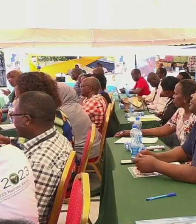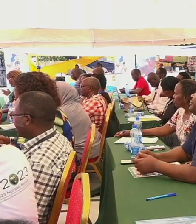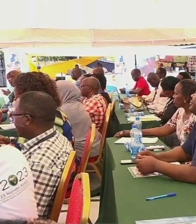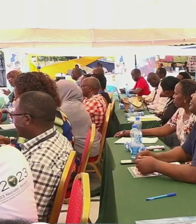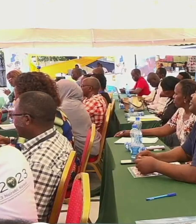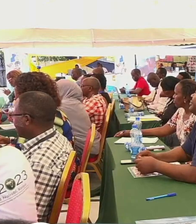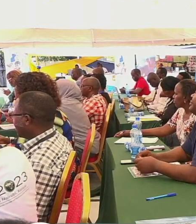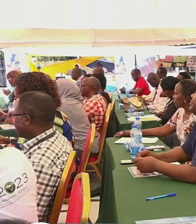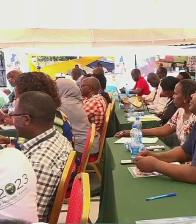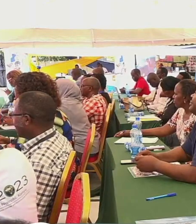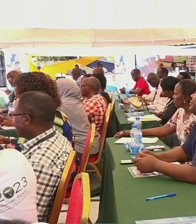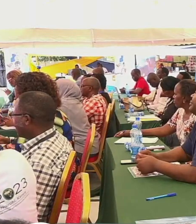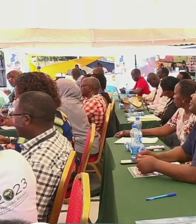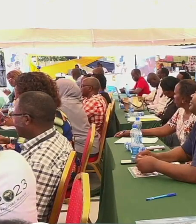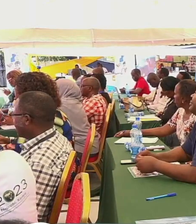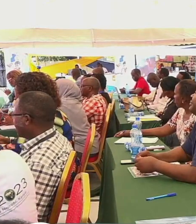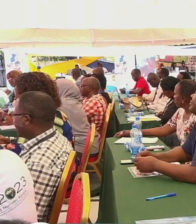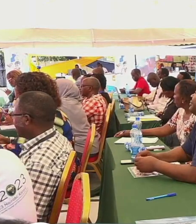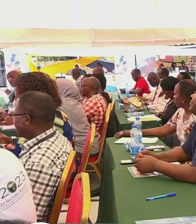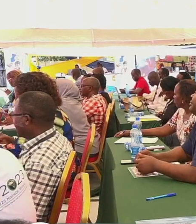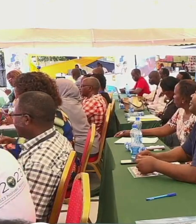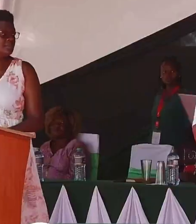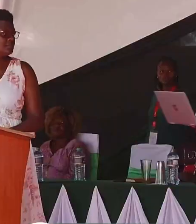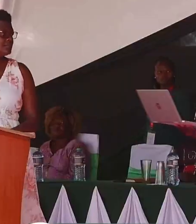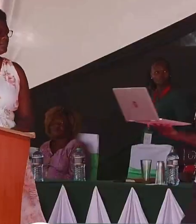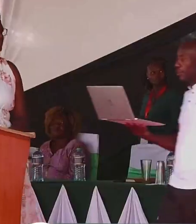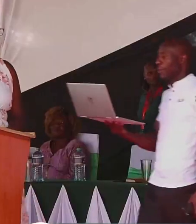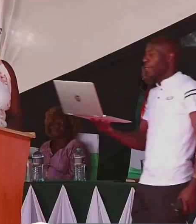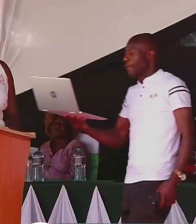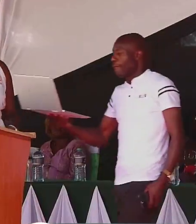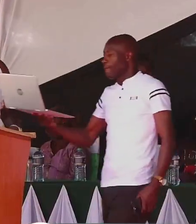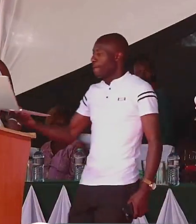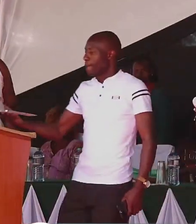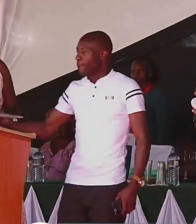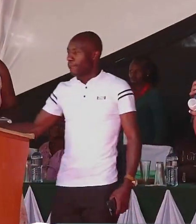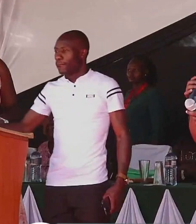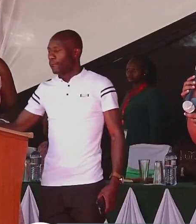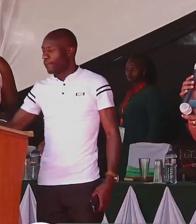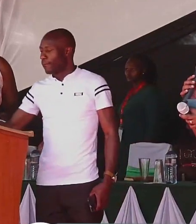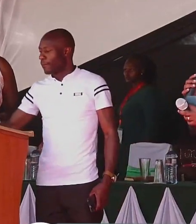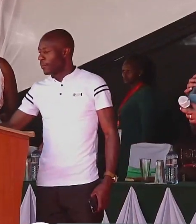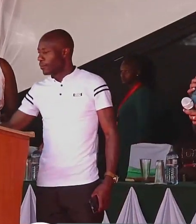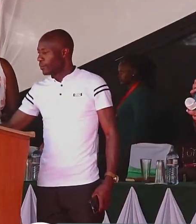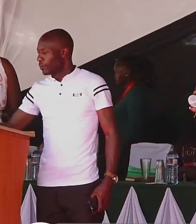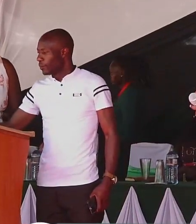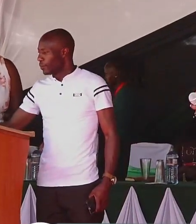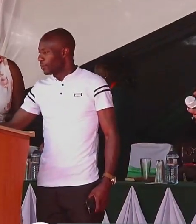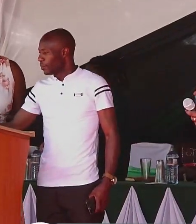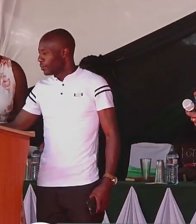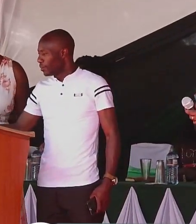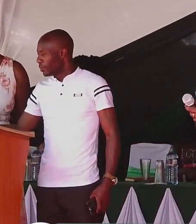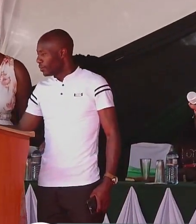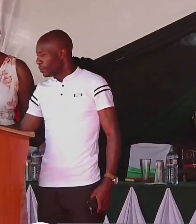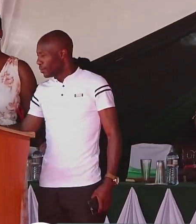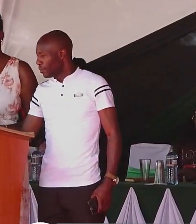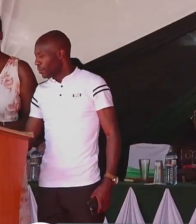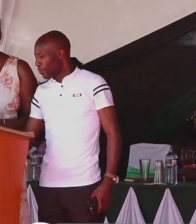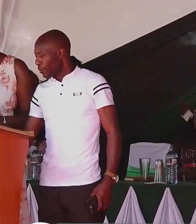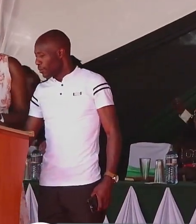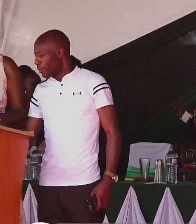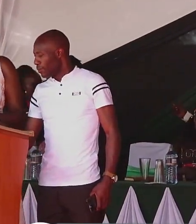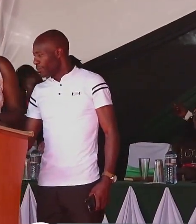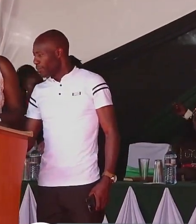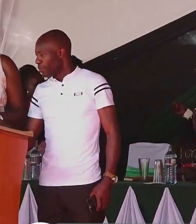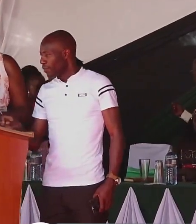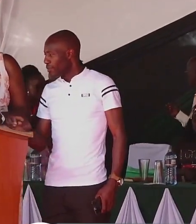session. I want to request that water be provided for the people in the tent, please, so that we can have them continue to dehydrate, or is